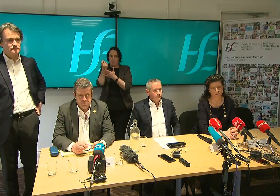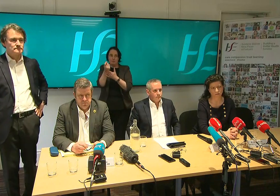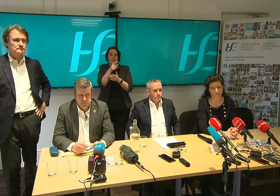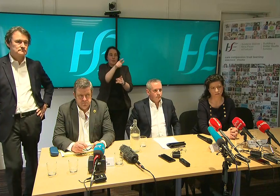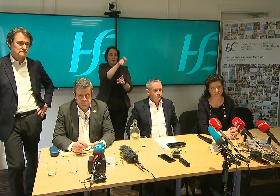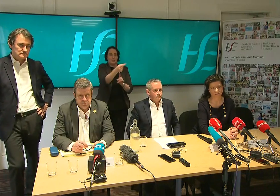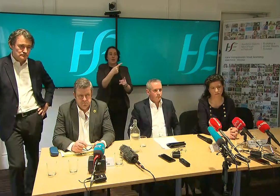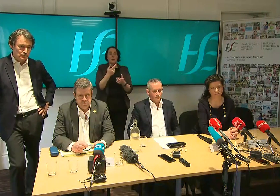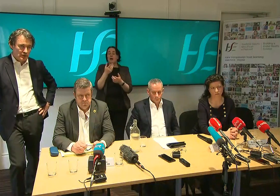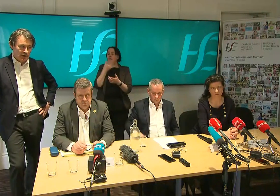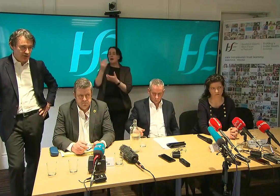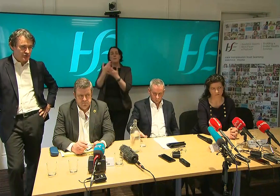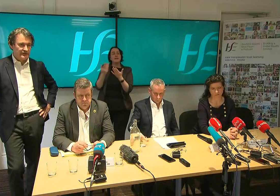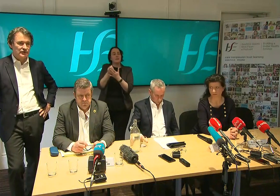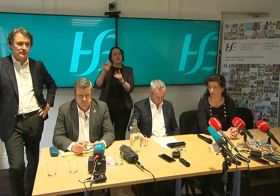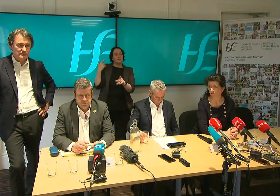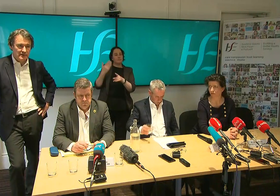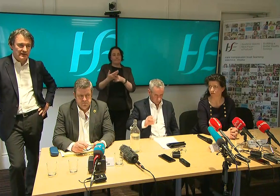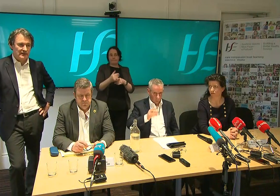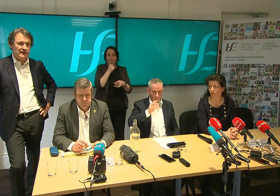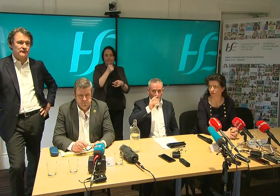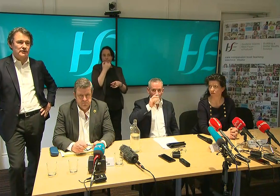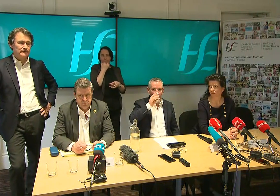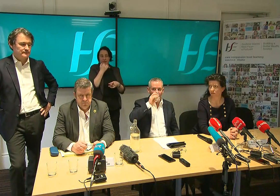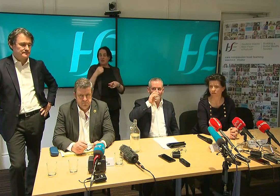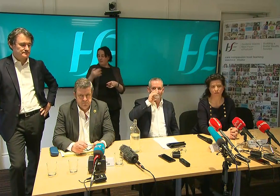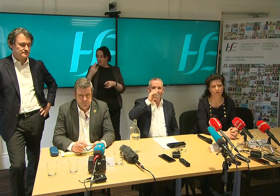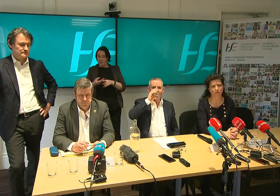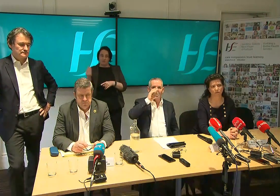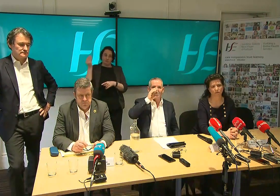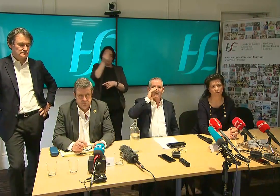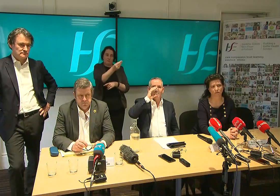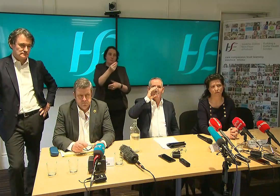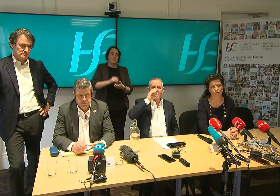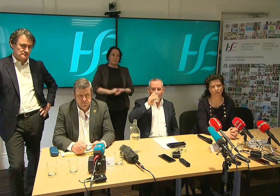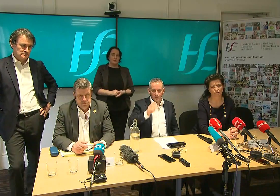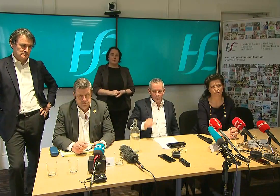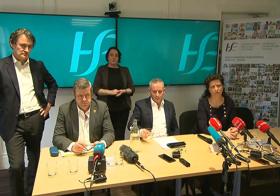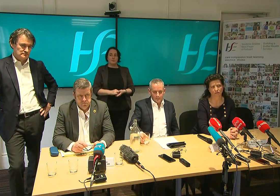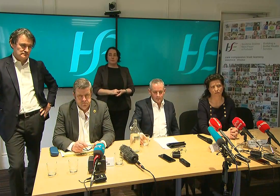How many complaints have you made so far? I don't have that number. I can get that for you.